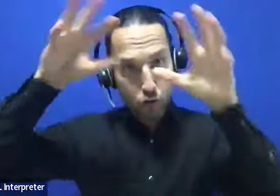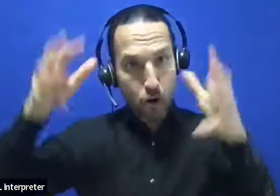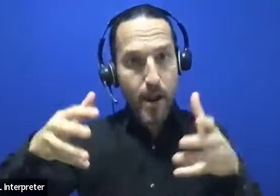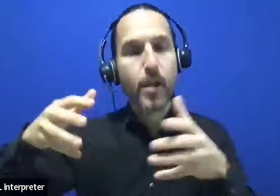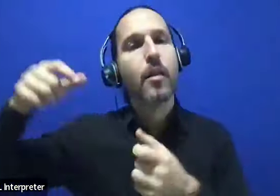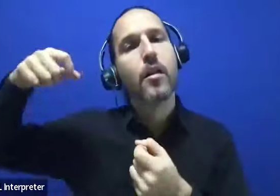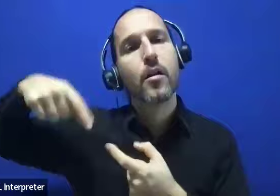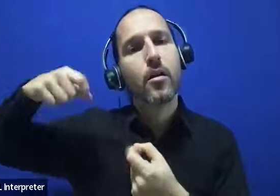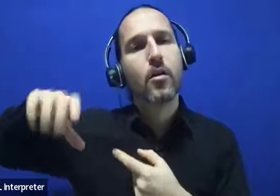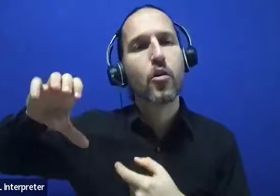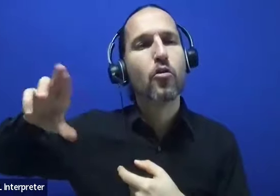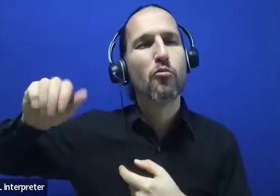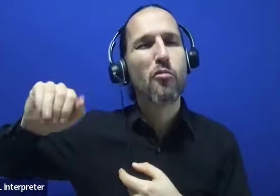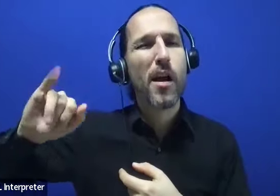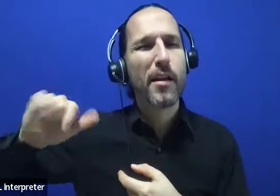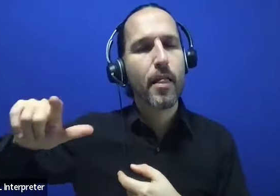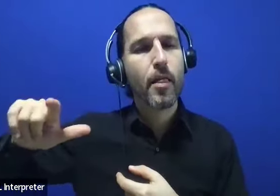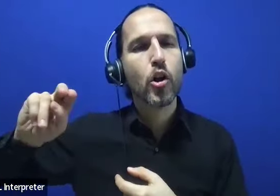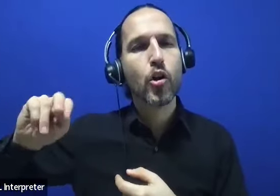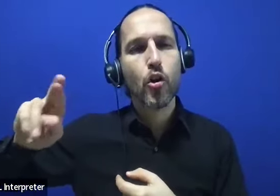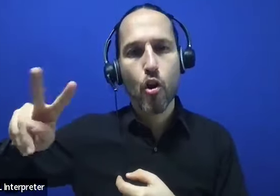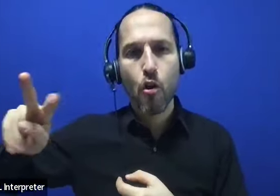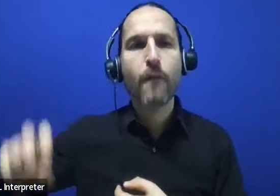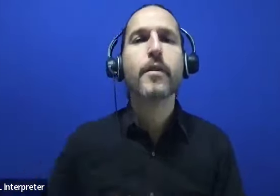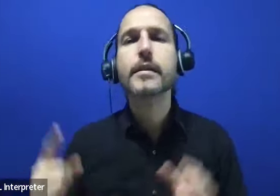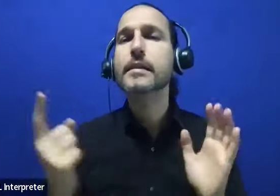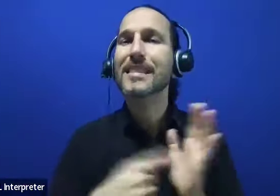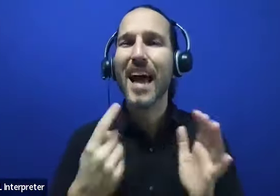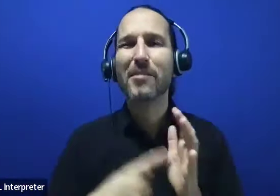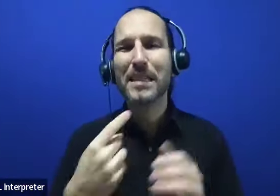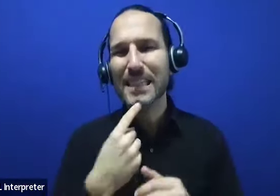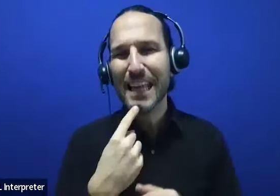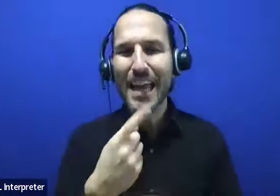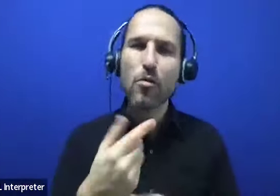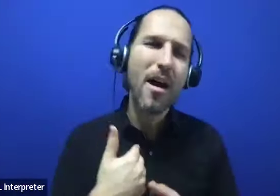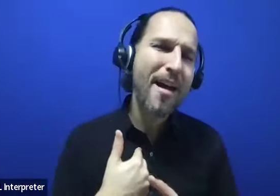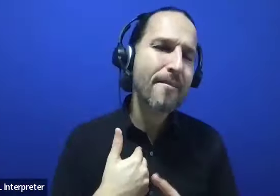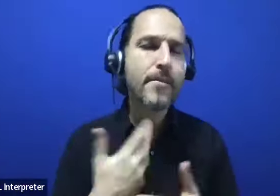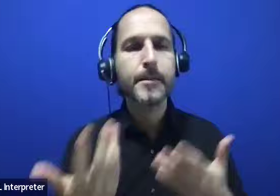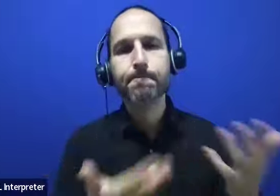vision as well. Sometimes they'll say, well, you have a very small